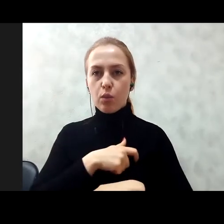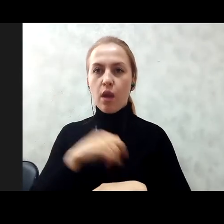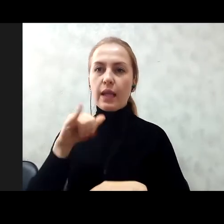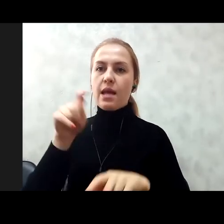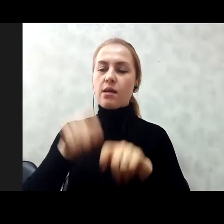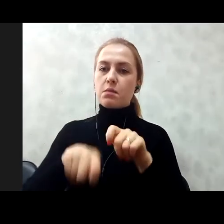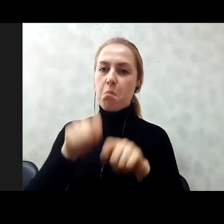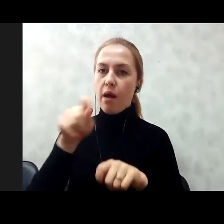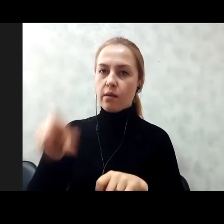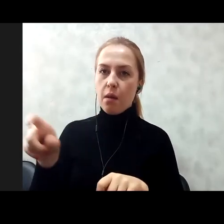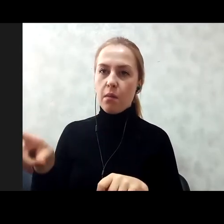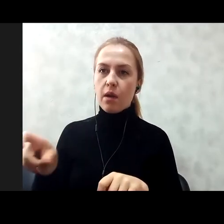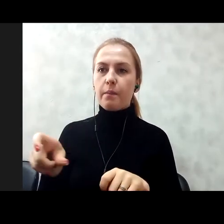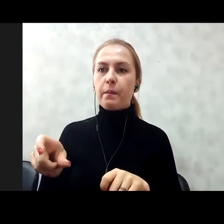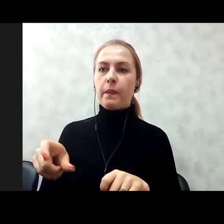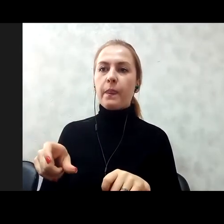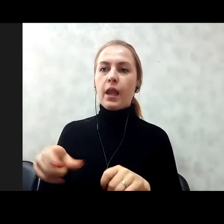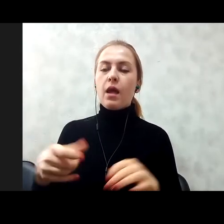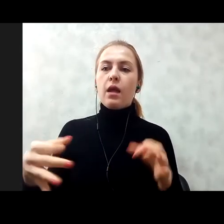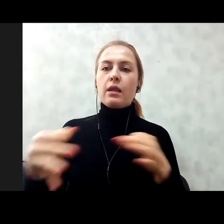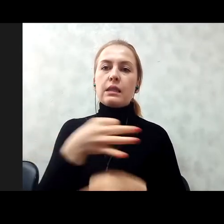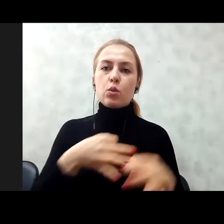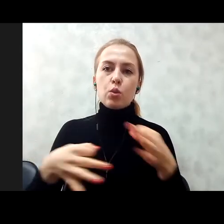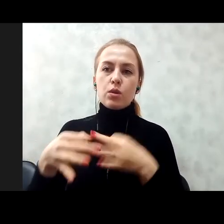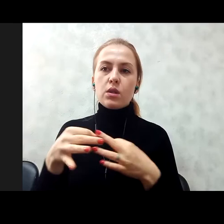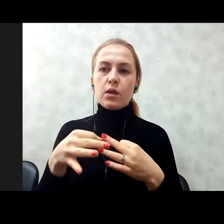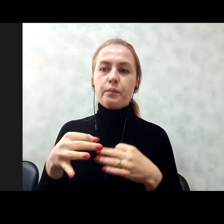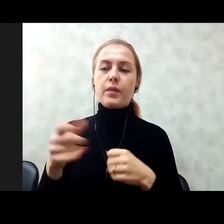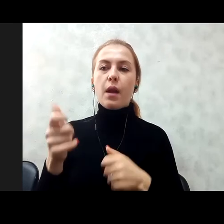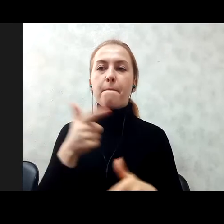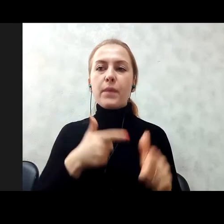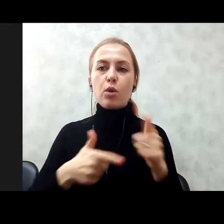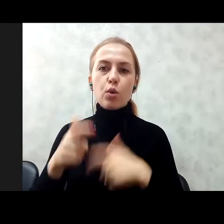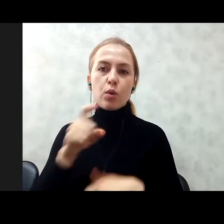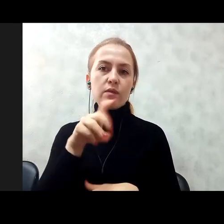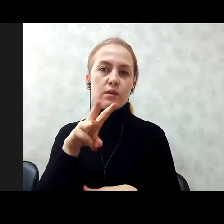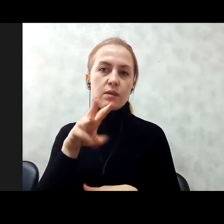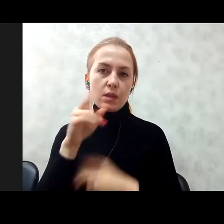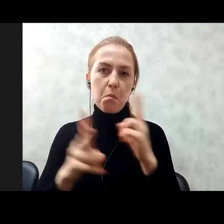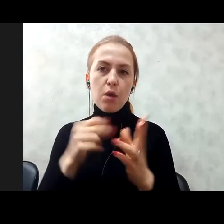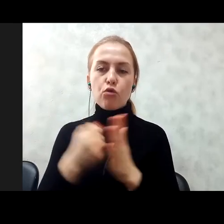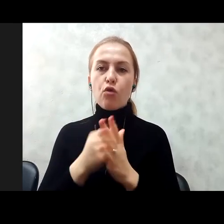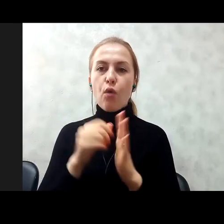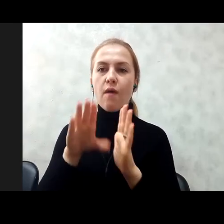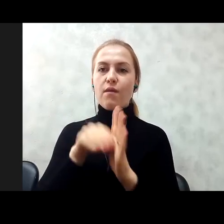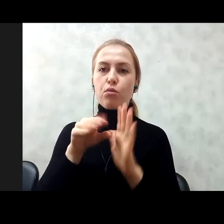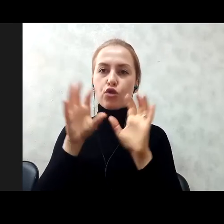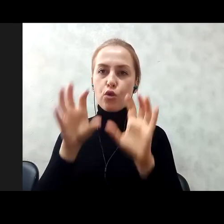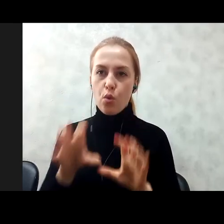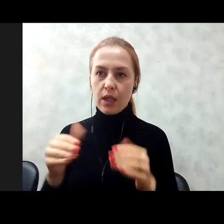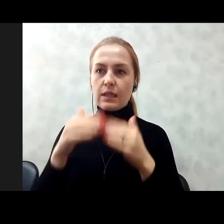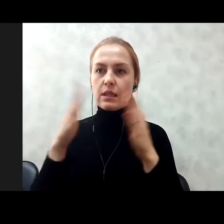so that they are taken on board by the members of that working group, by MPs and